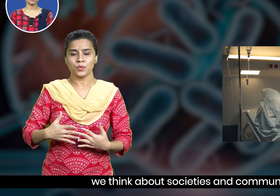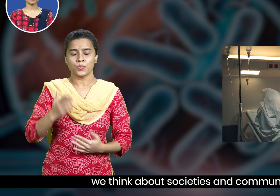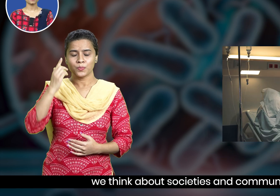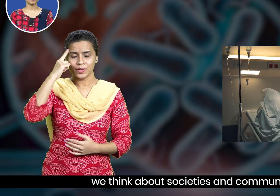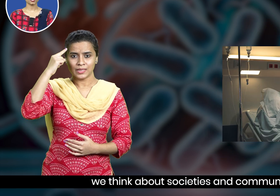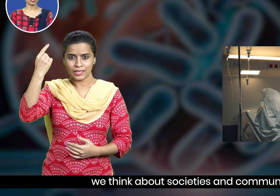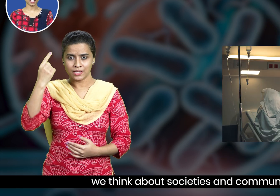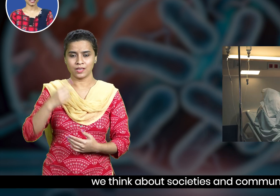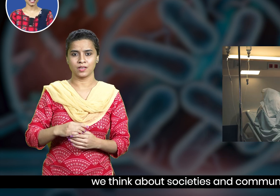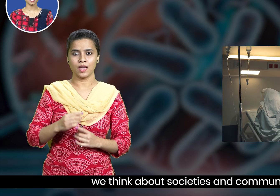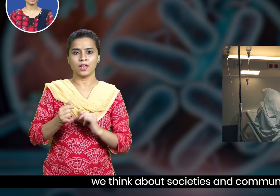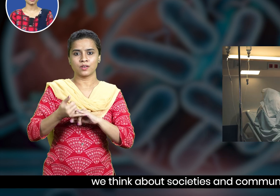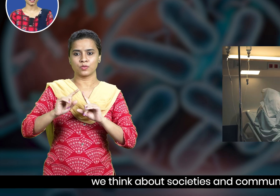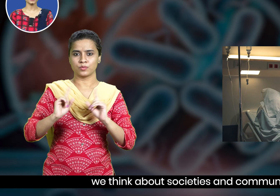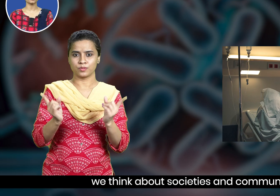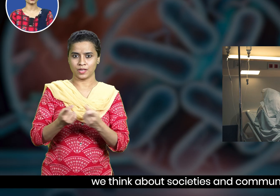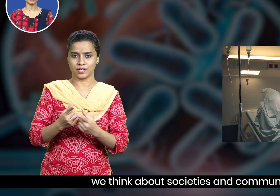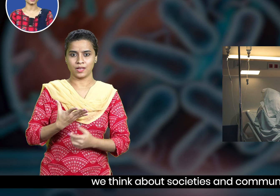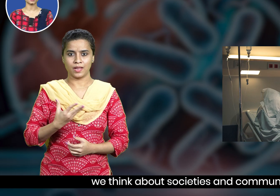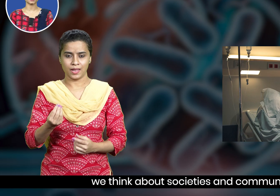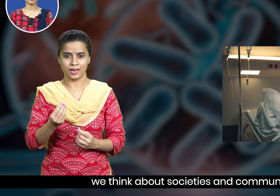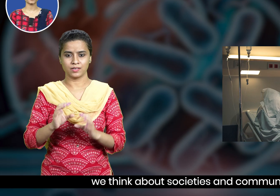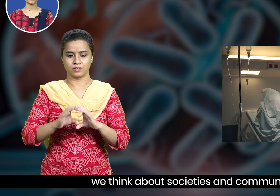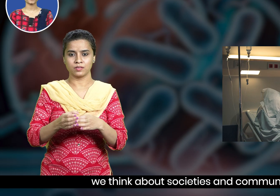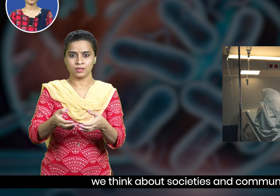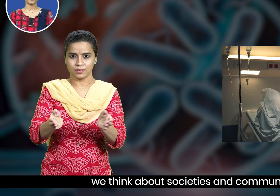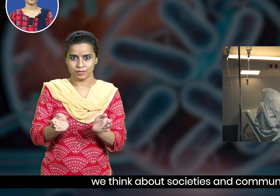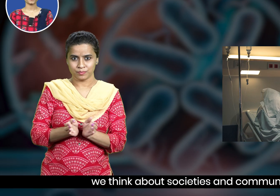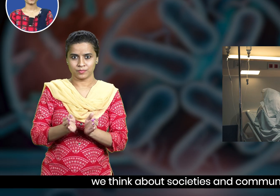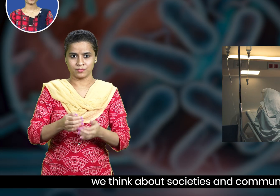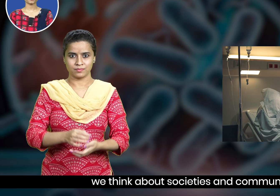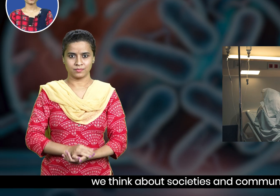about societies and communities.